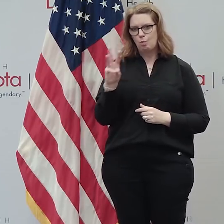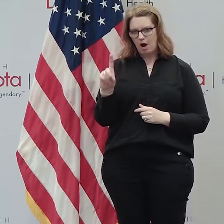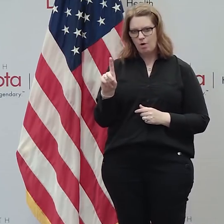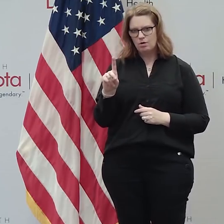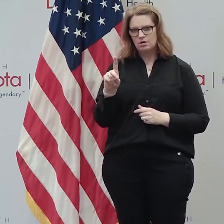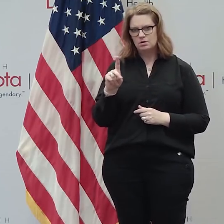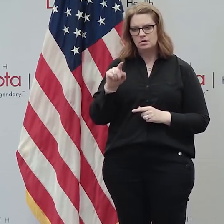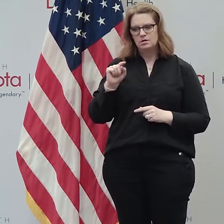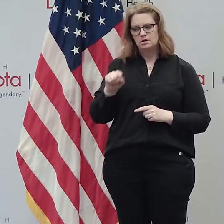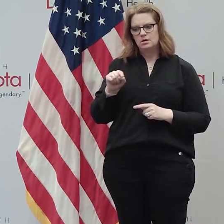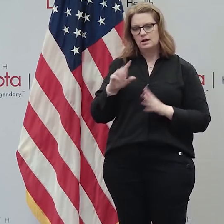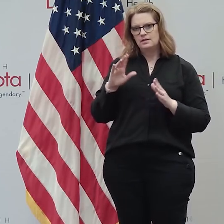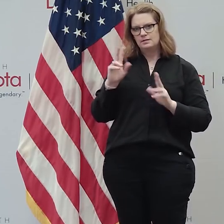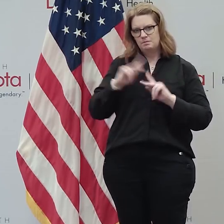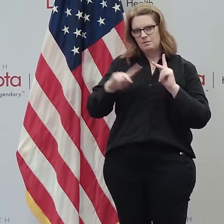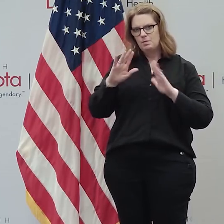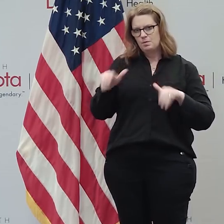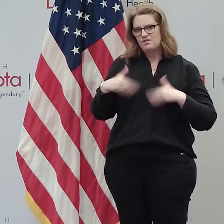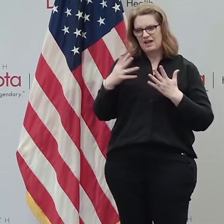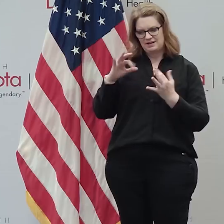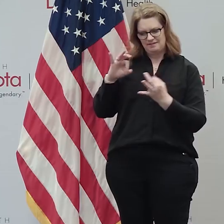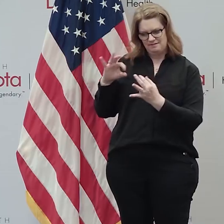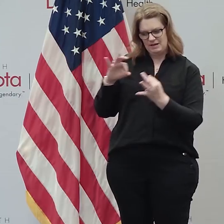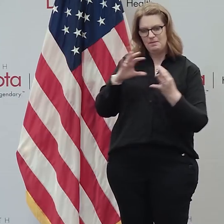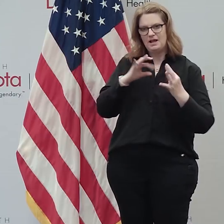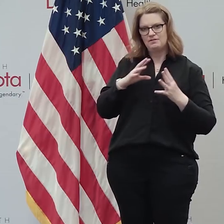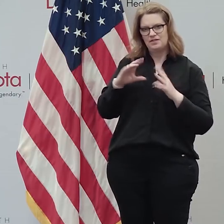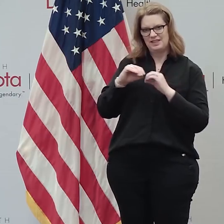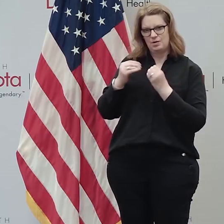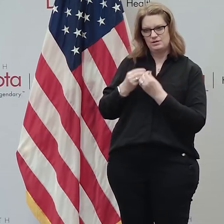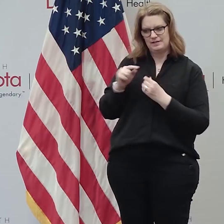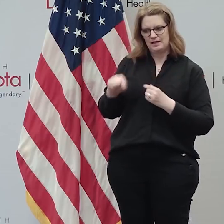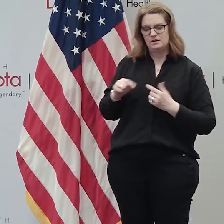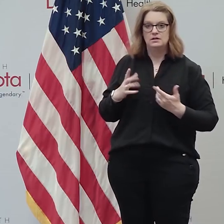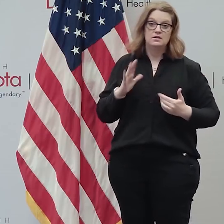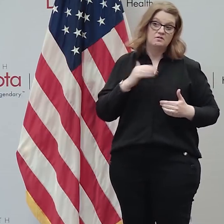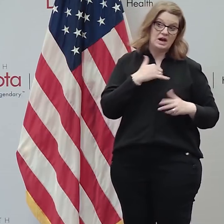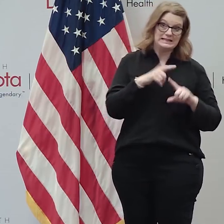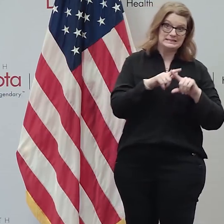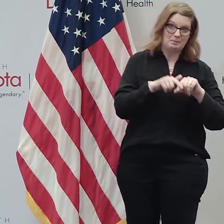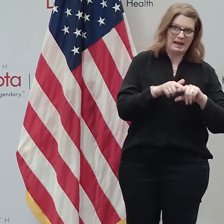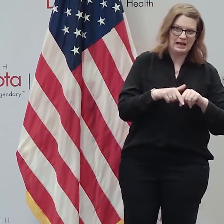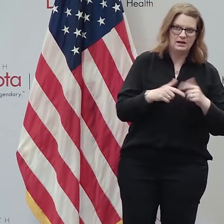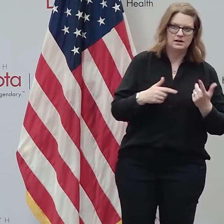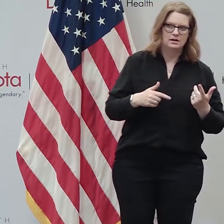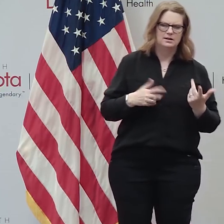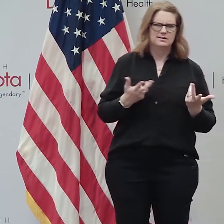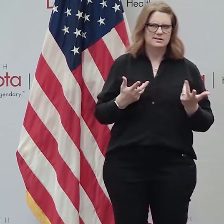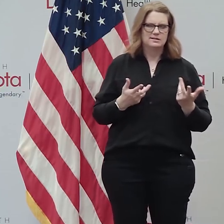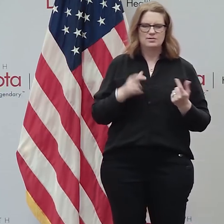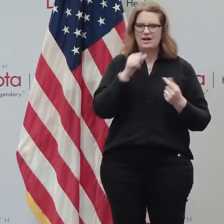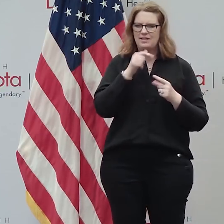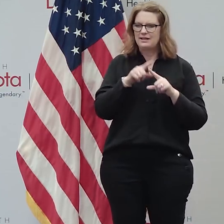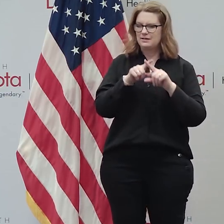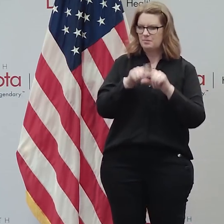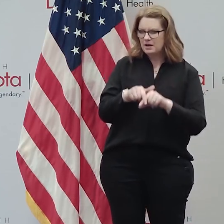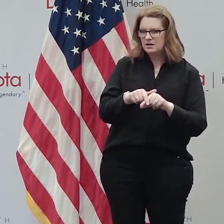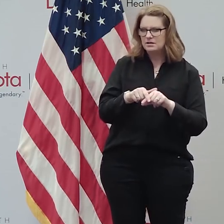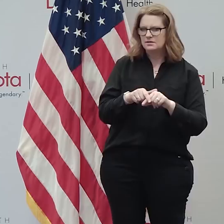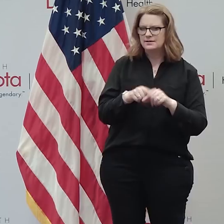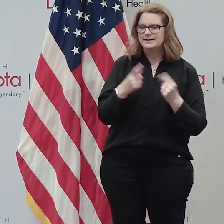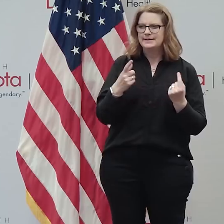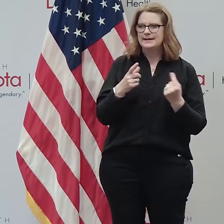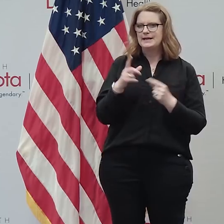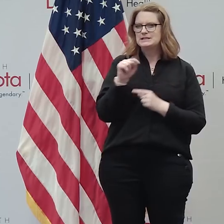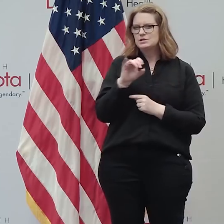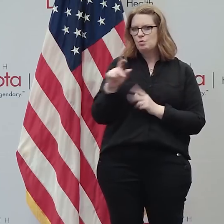developer, and people could give feedback to that organization. As far as us relying on it, I'd say we're not relying on it per se. This is a tool for